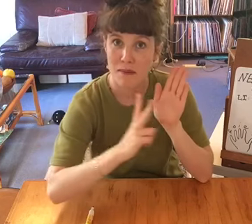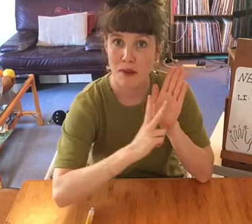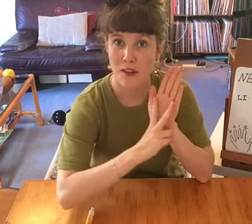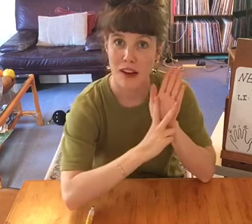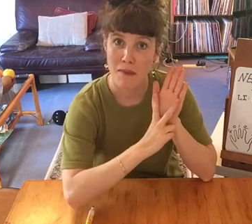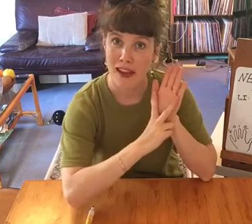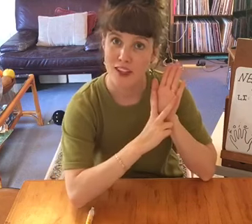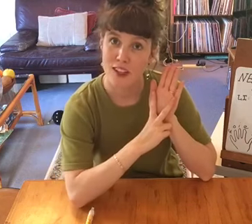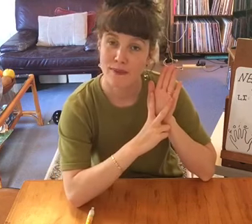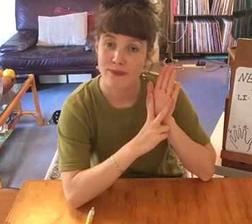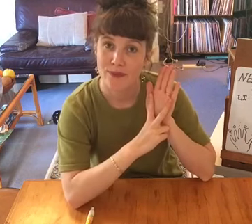on our page.